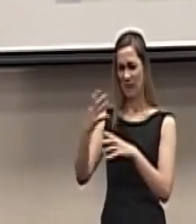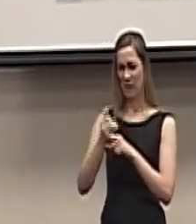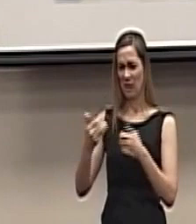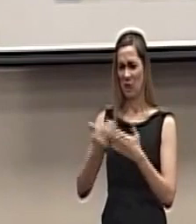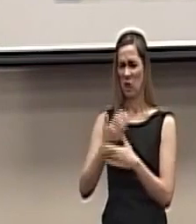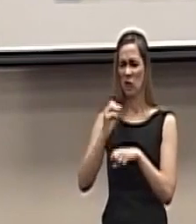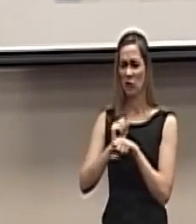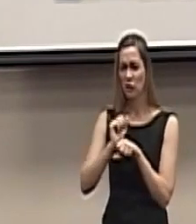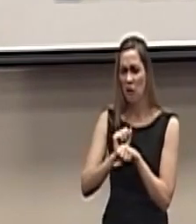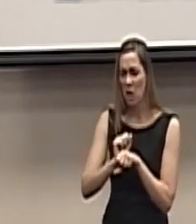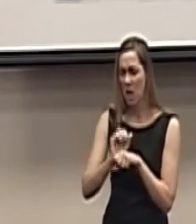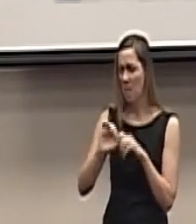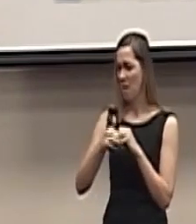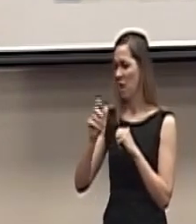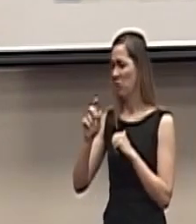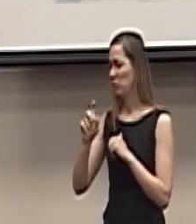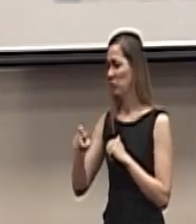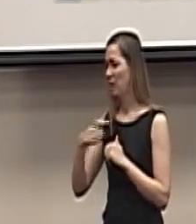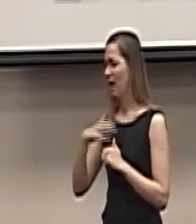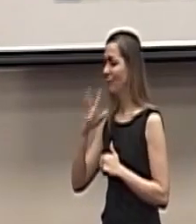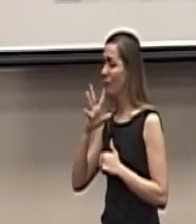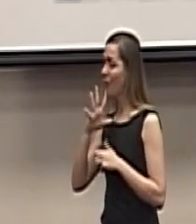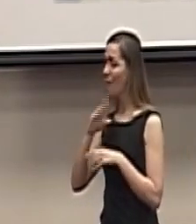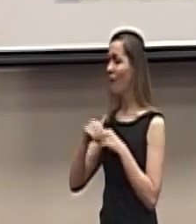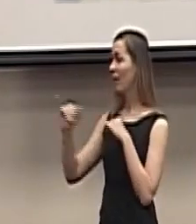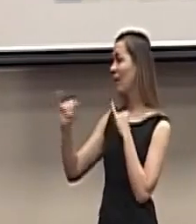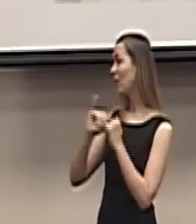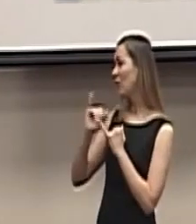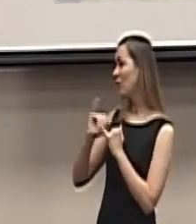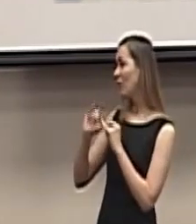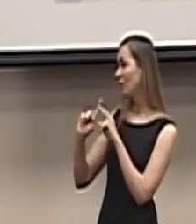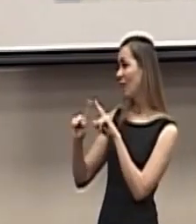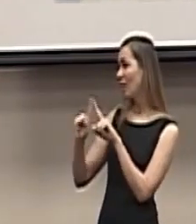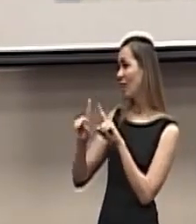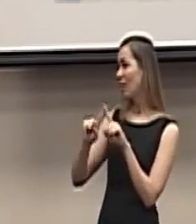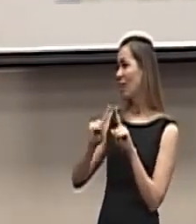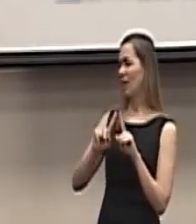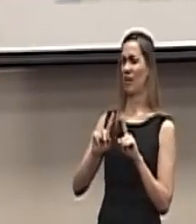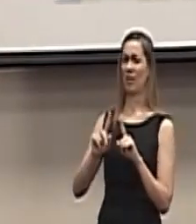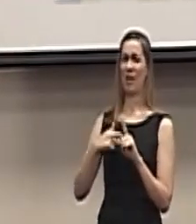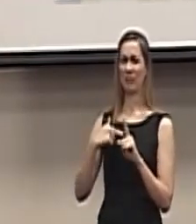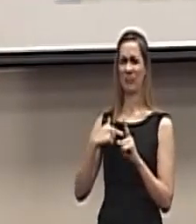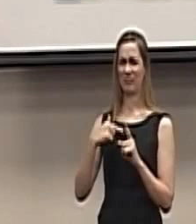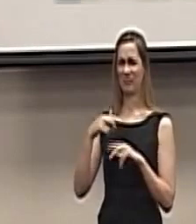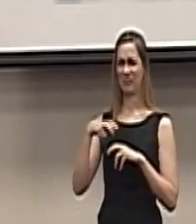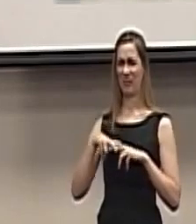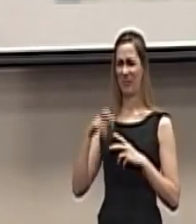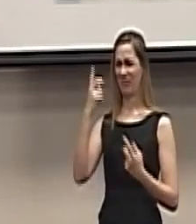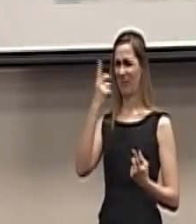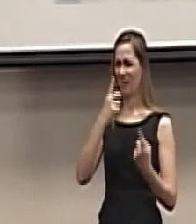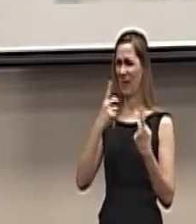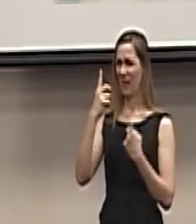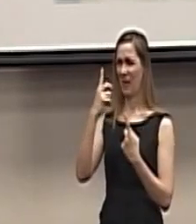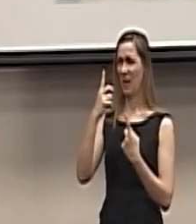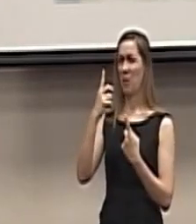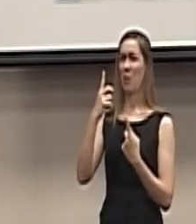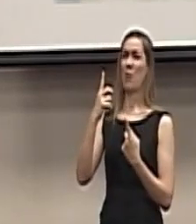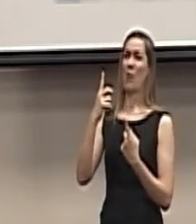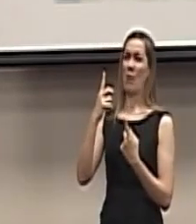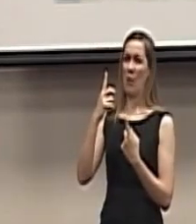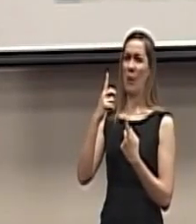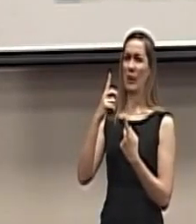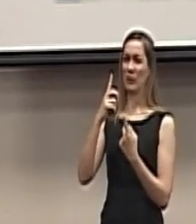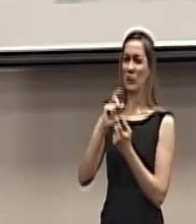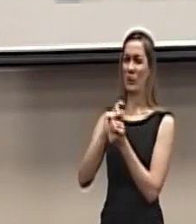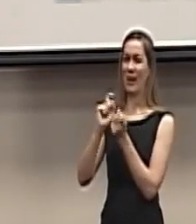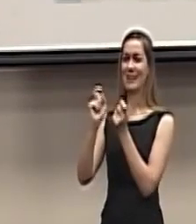Dad, how should I talk to him in the interview? You know, and as I'm sitting there thinking about it, I just think about the transition that I'm